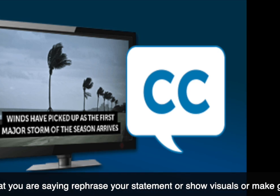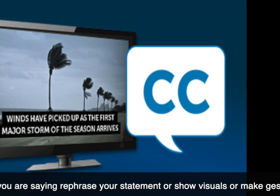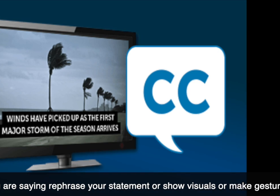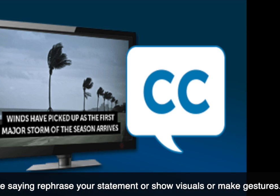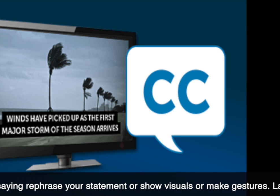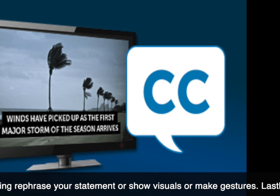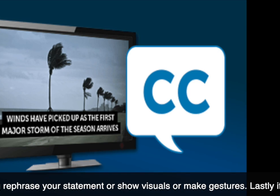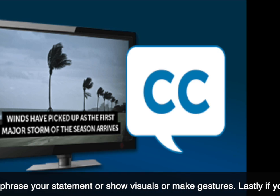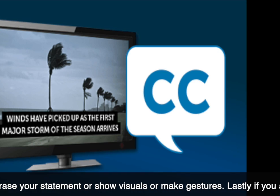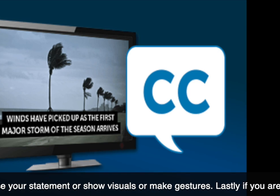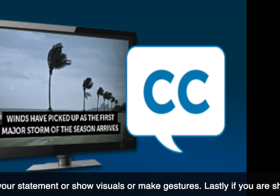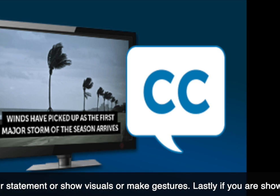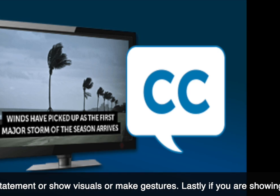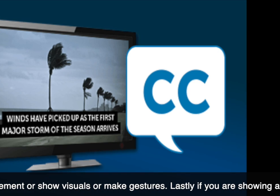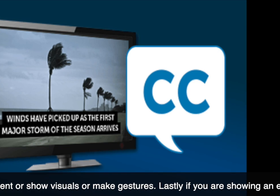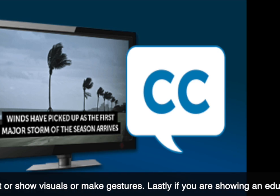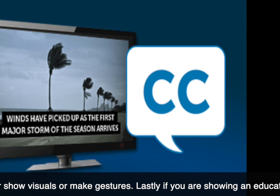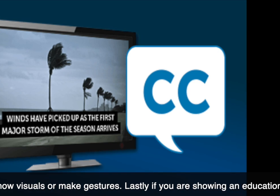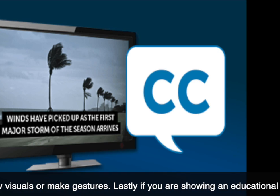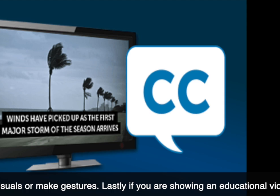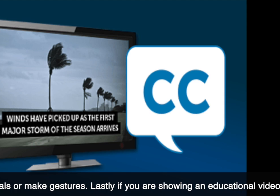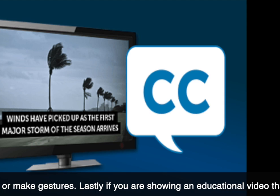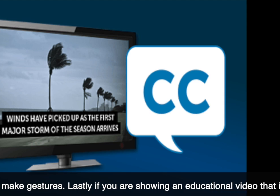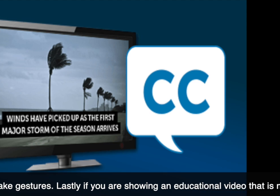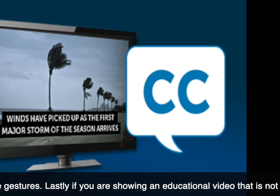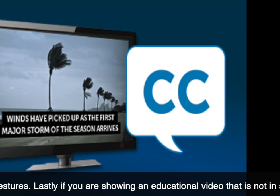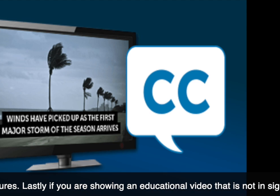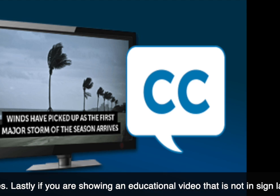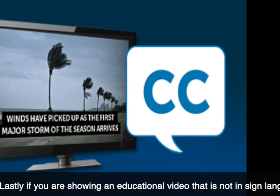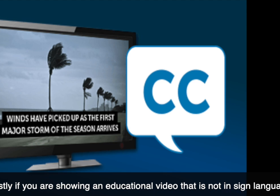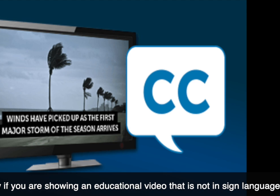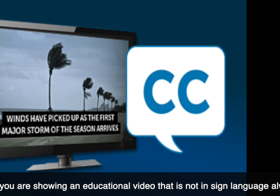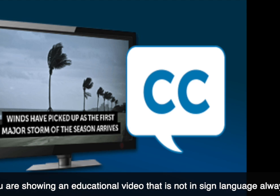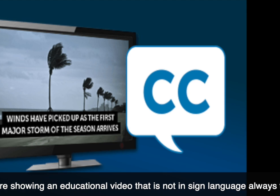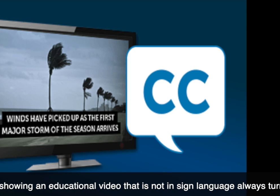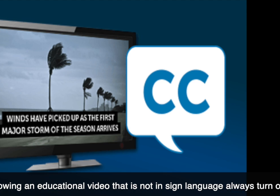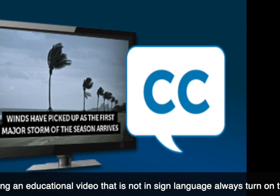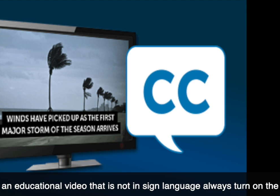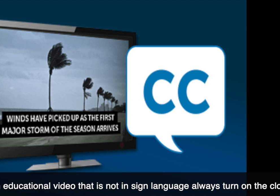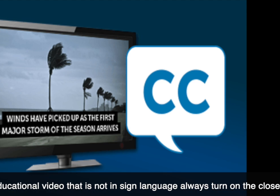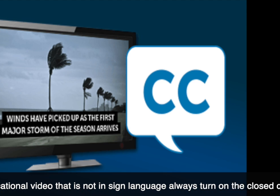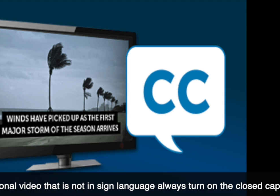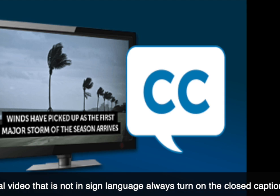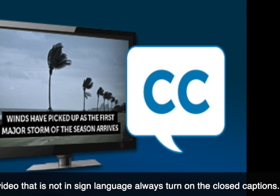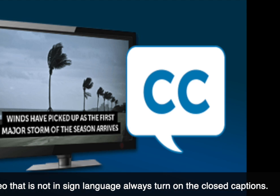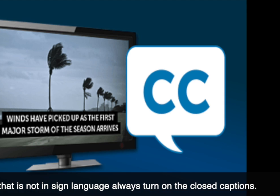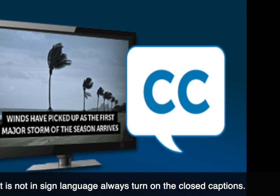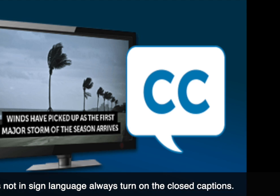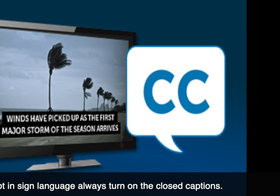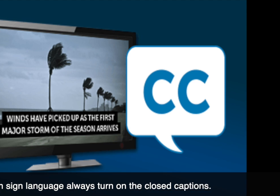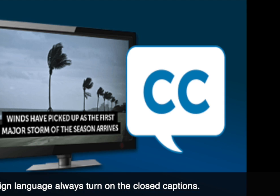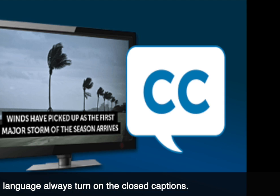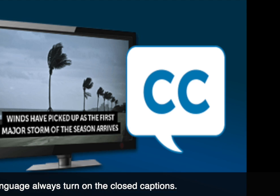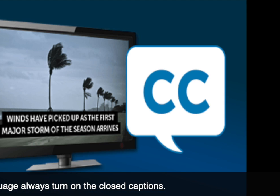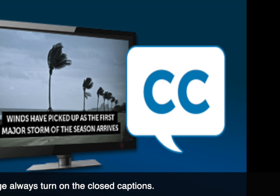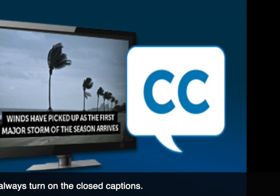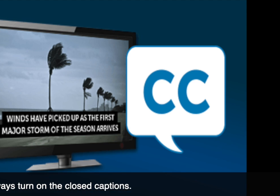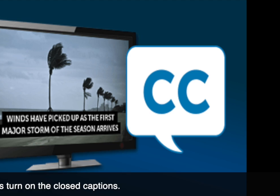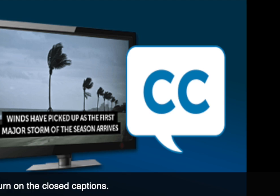they do not understand what you are saying, rephrase your statement or show visuals or make gestures. Lastly, if you are